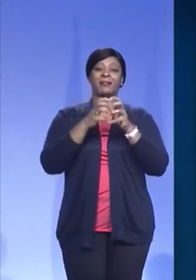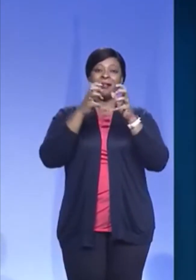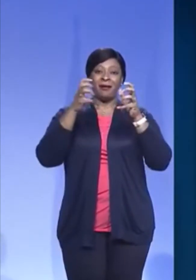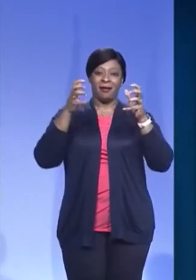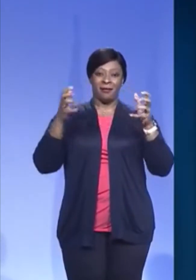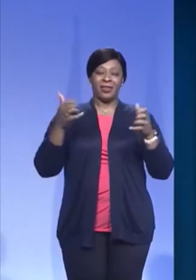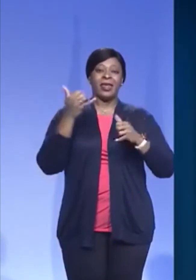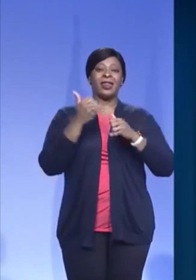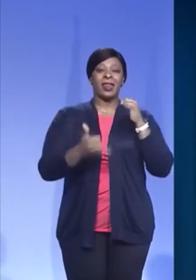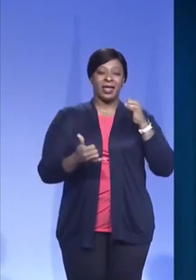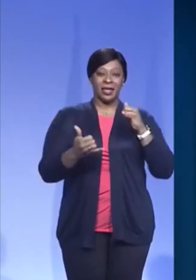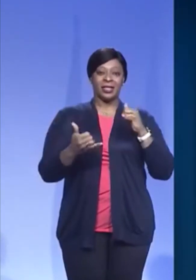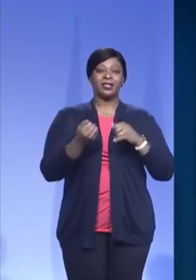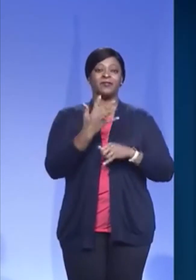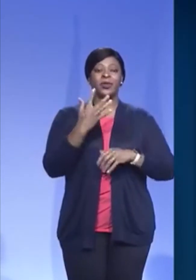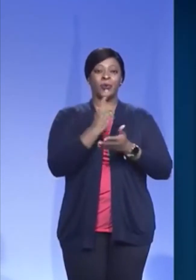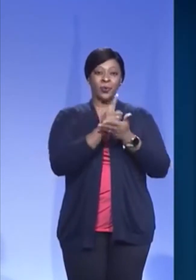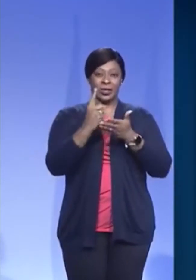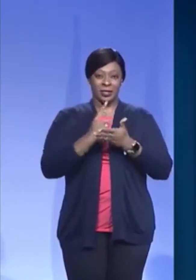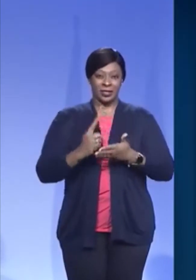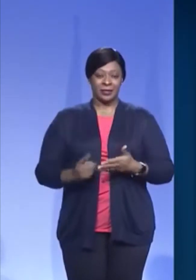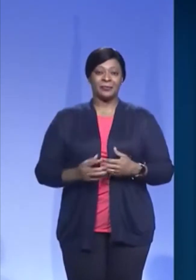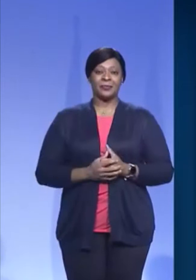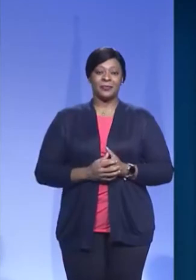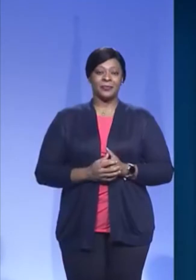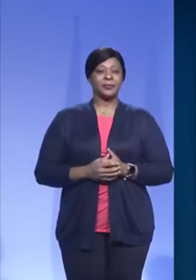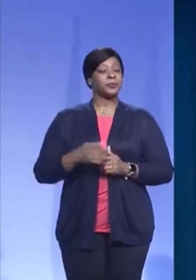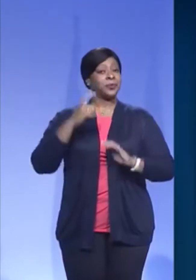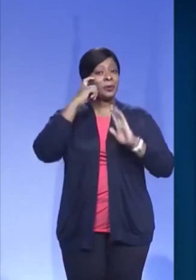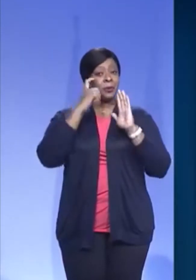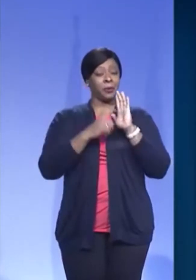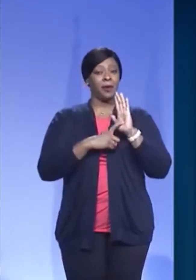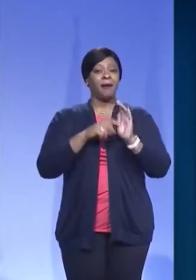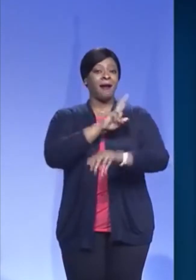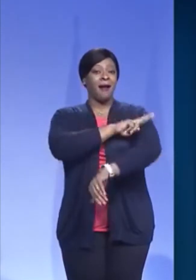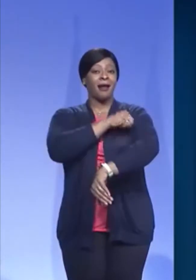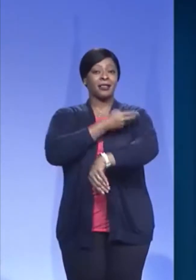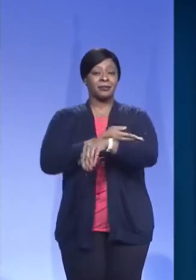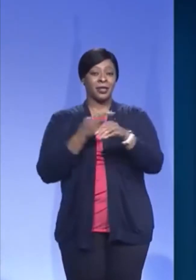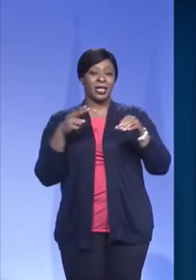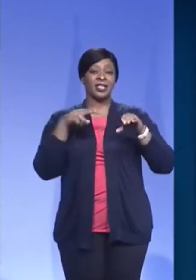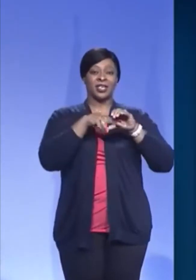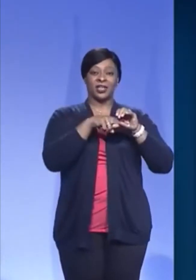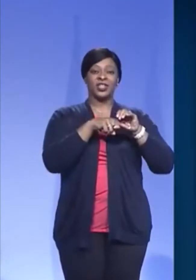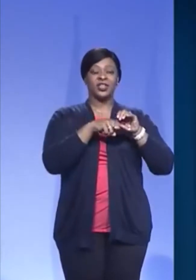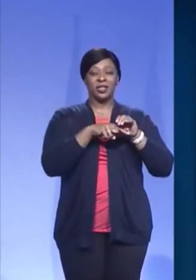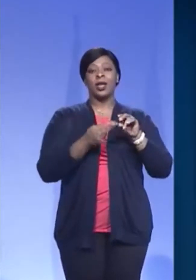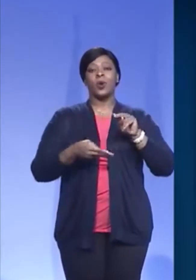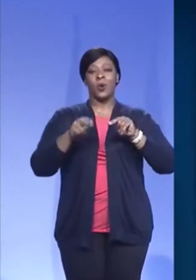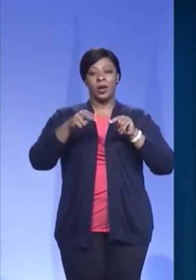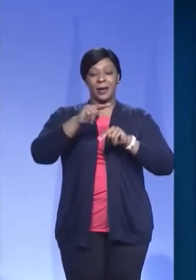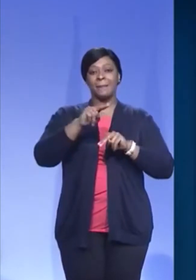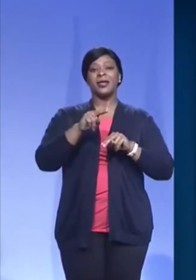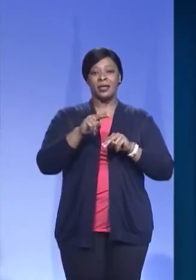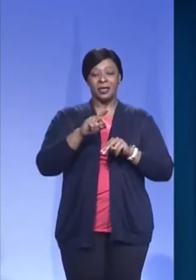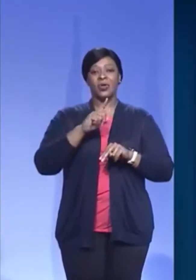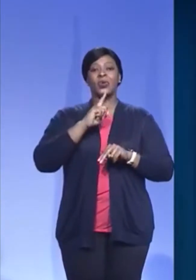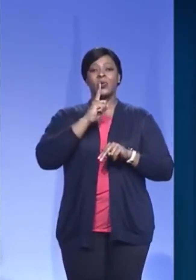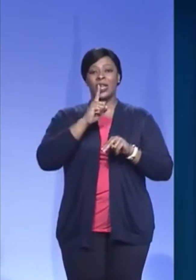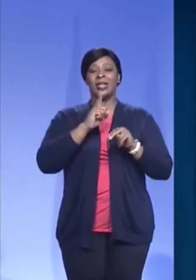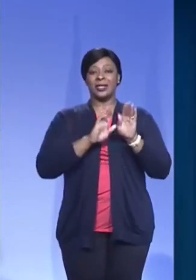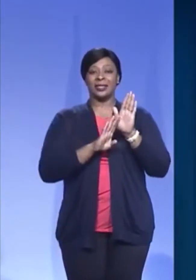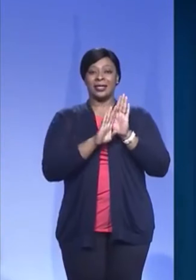over the last few weeks. You'll also see that the hospitalizations are going up relatively